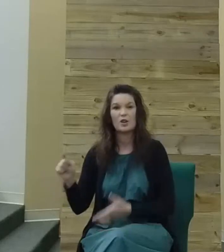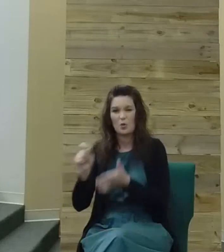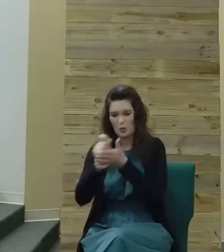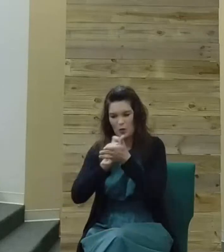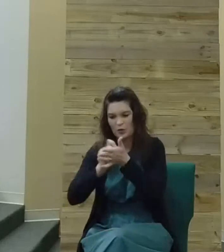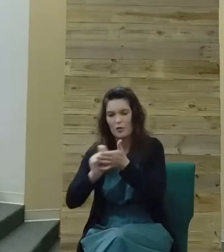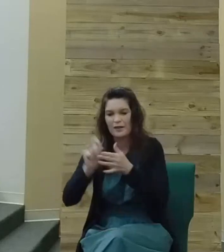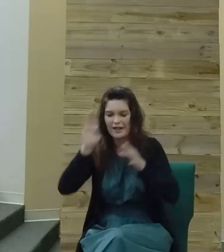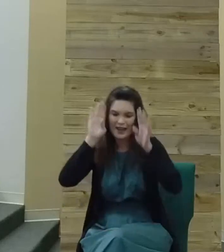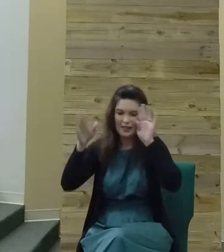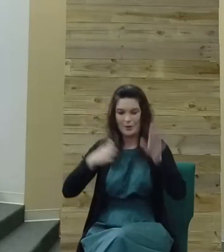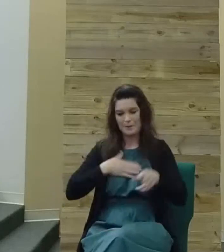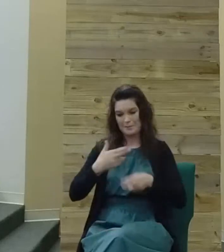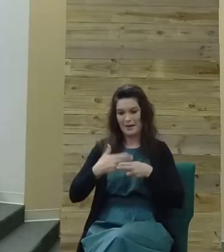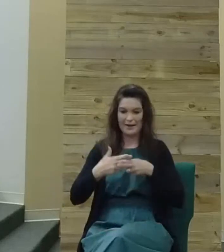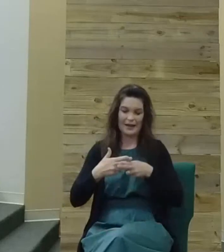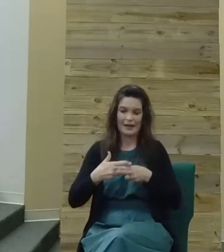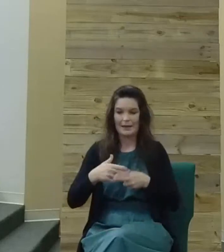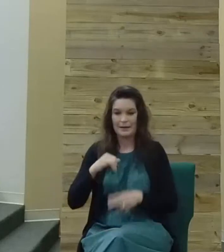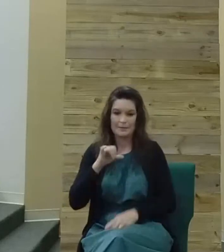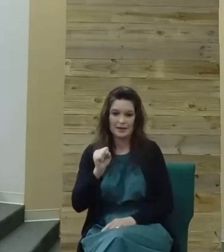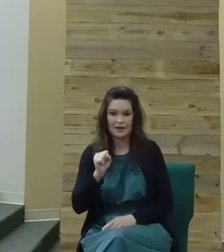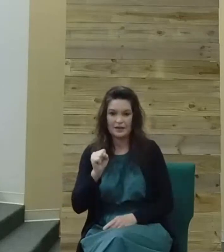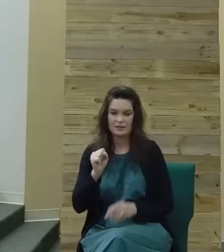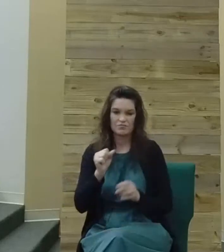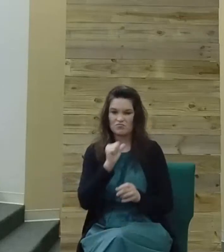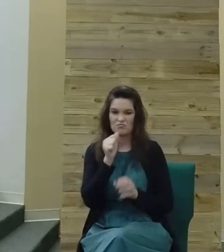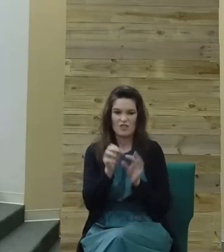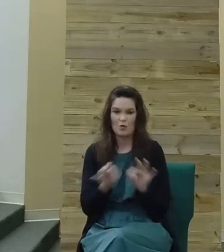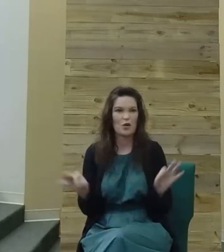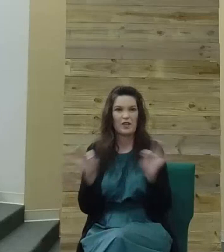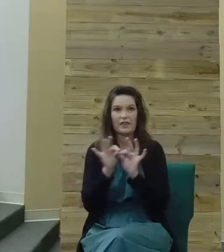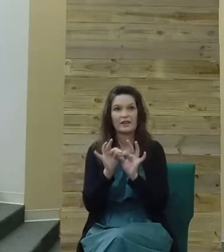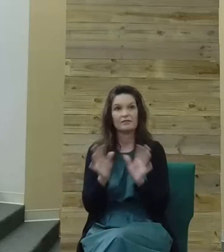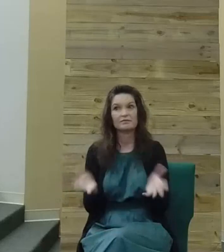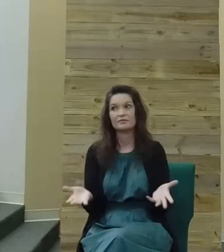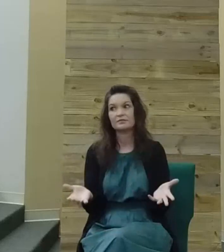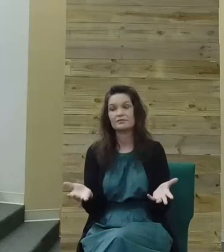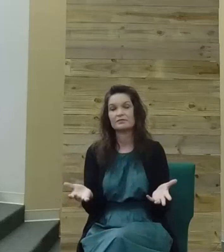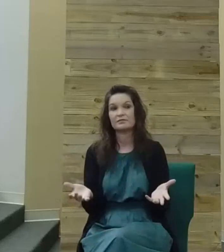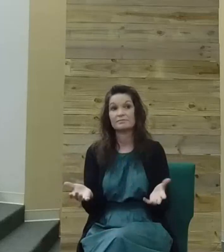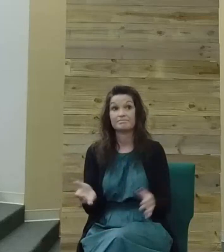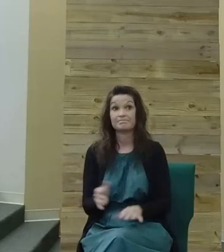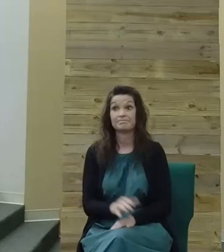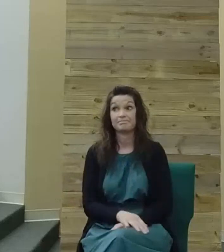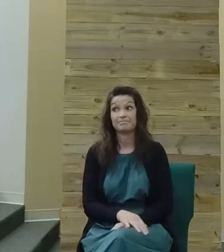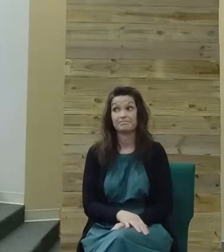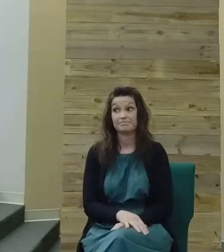we want to write things in there like, "Hello, my name is unworthy."